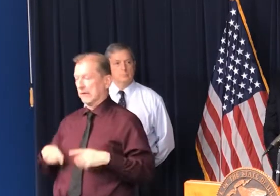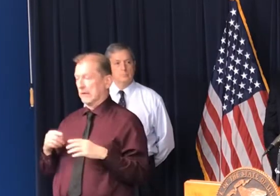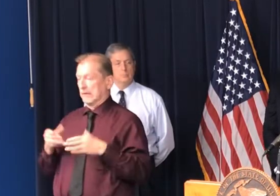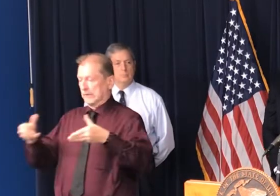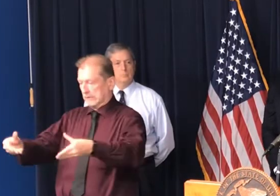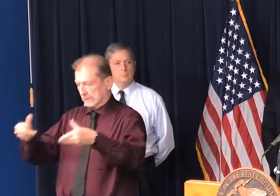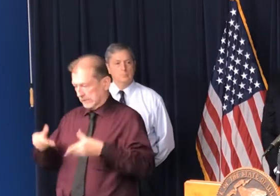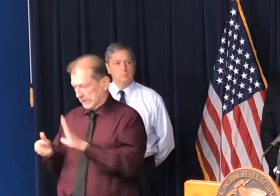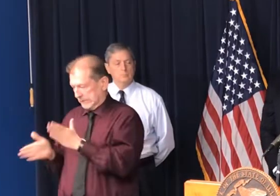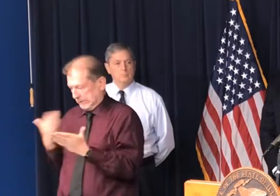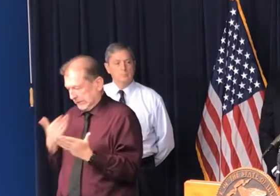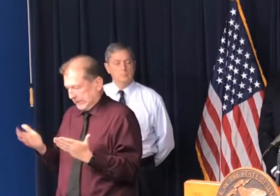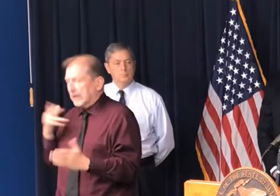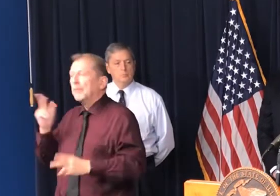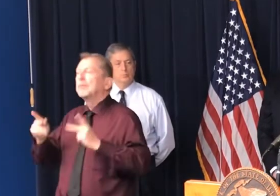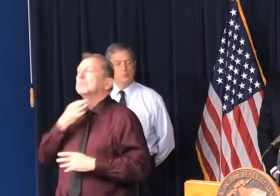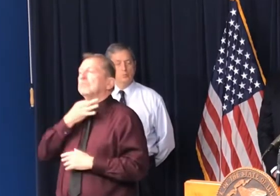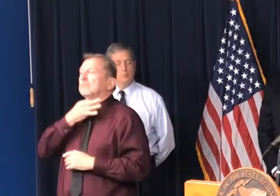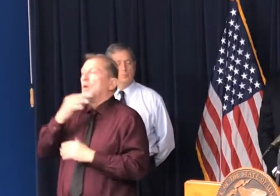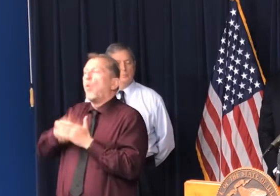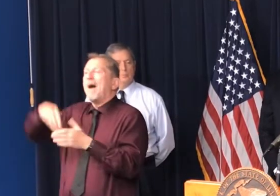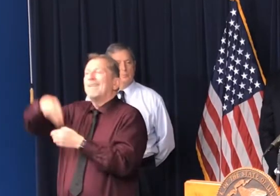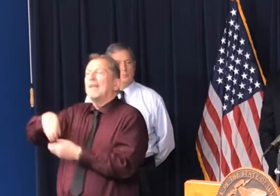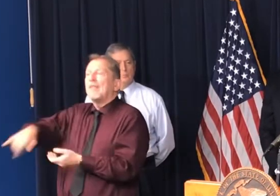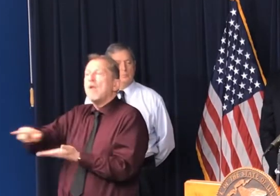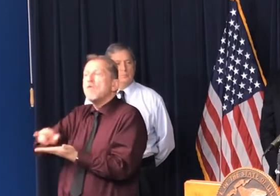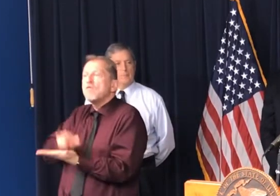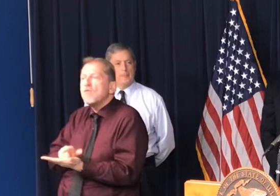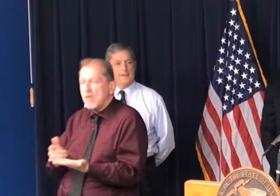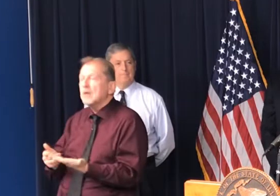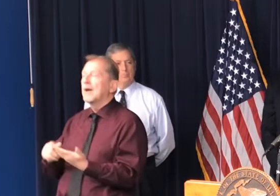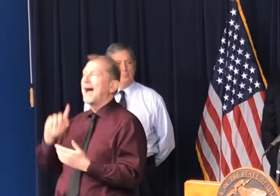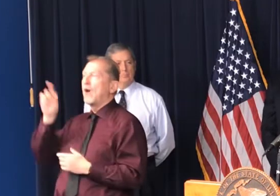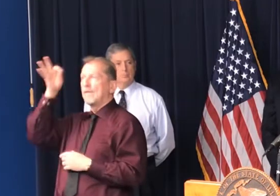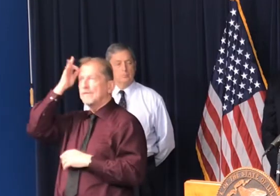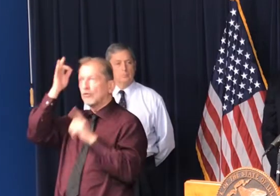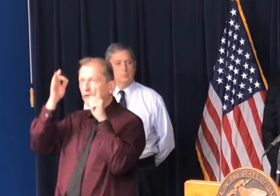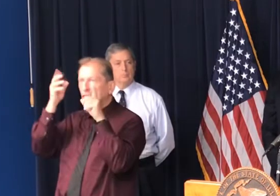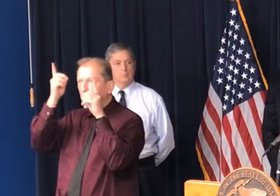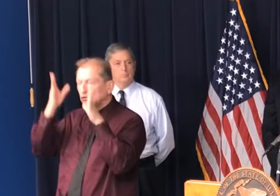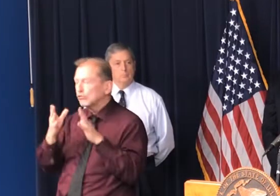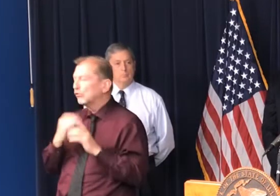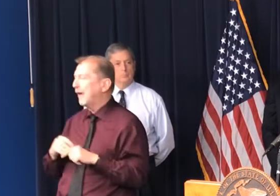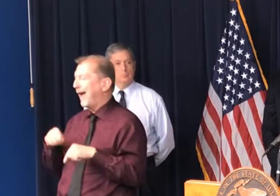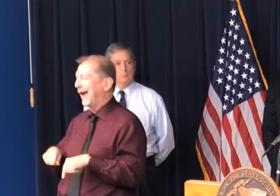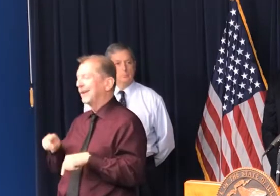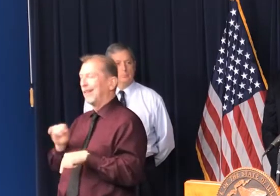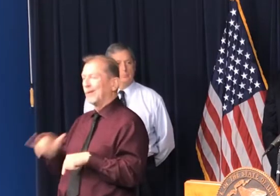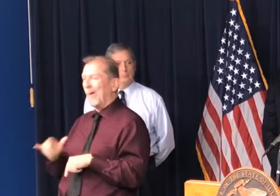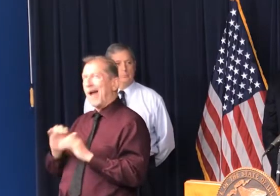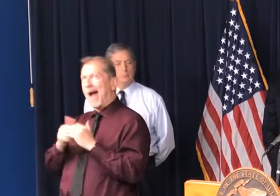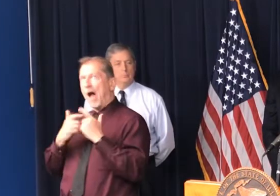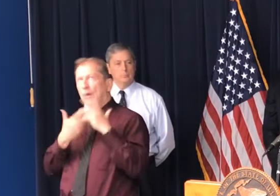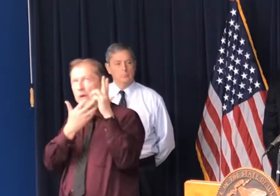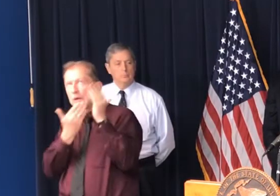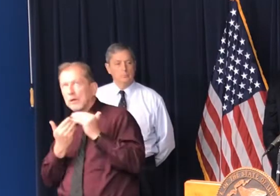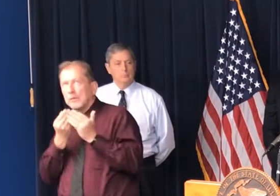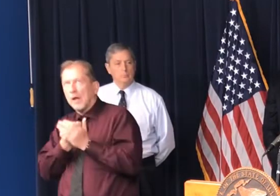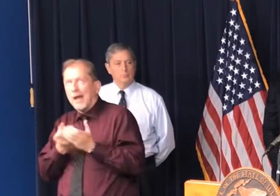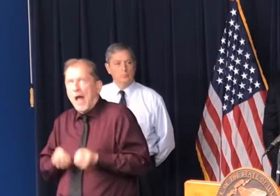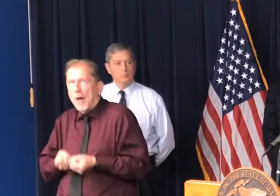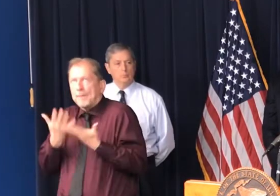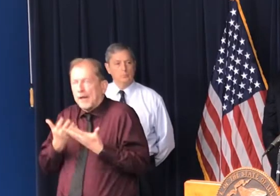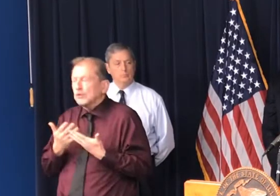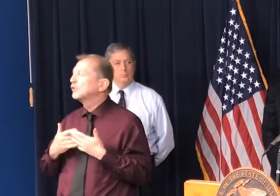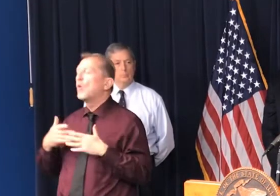really everybody around the country, but particularly by our federal director and our federal